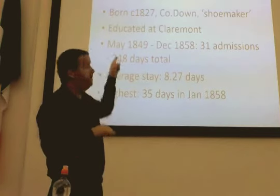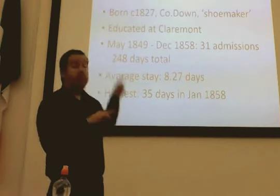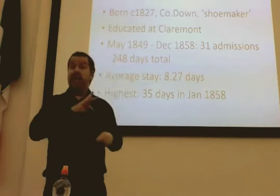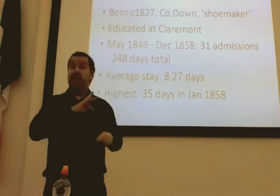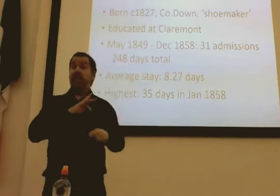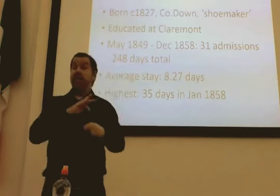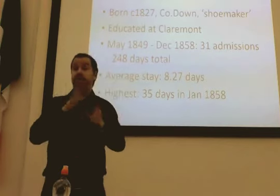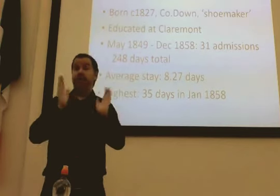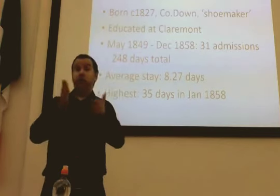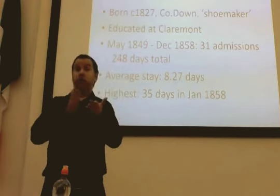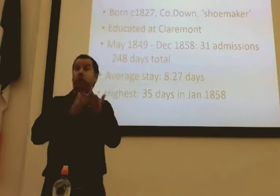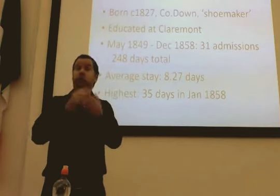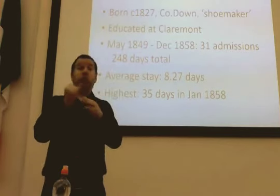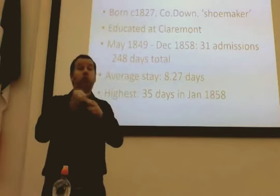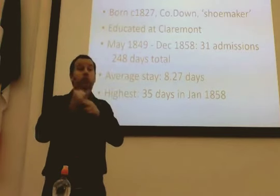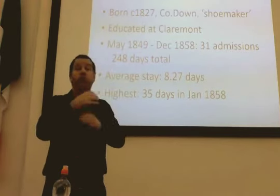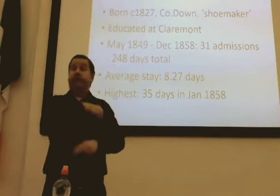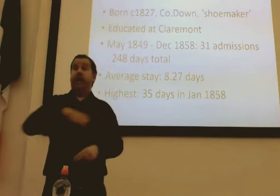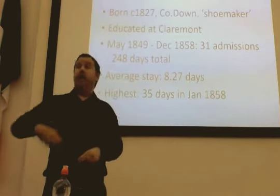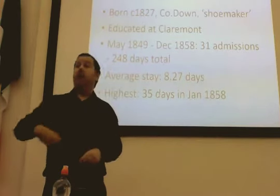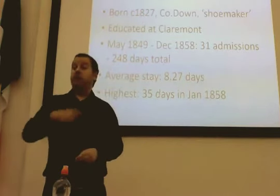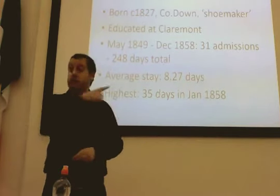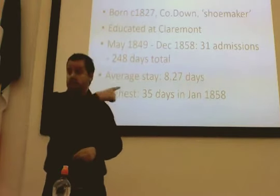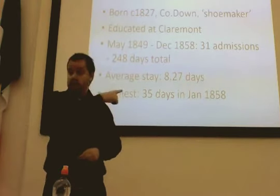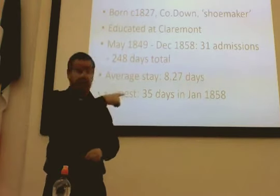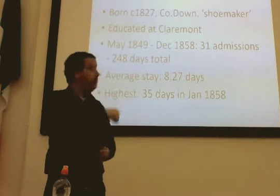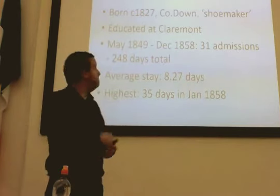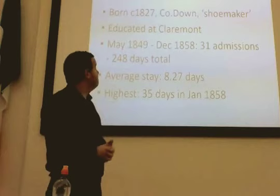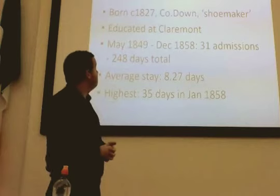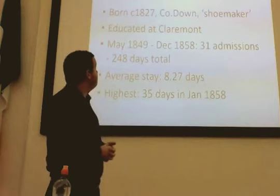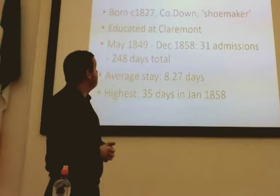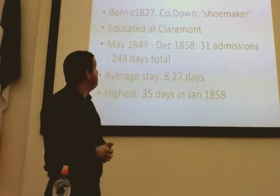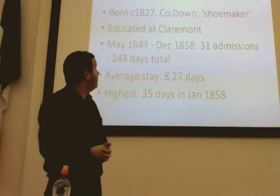went to the Downpatrick workhouse. And himself, he went to Claremont School.